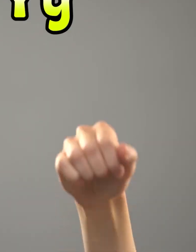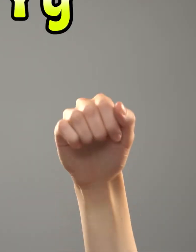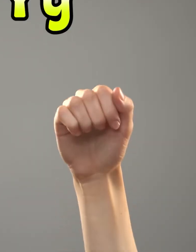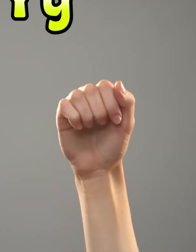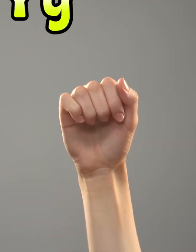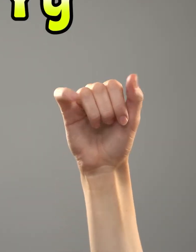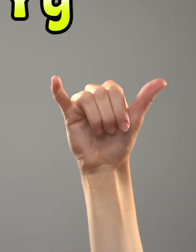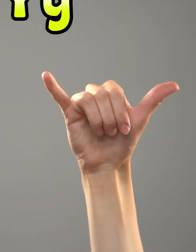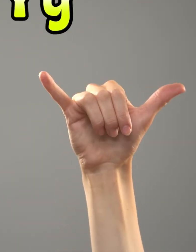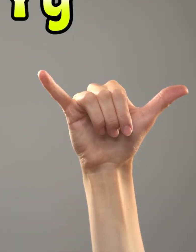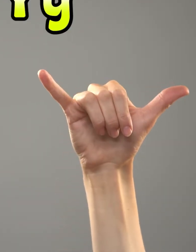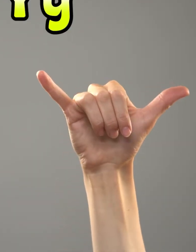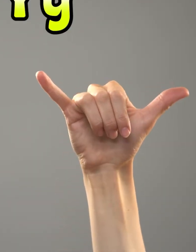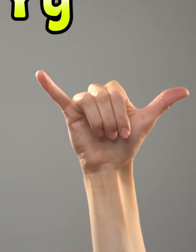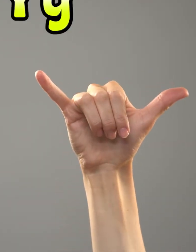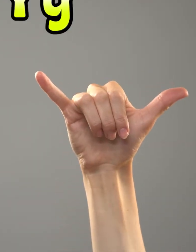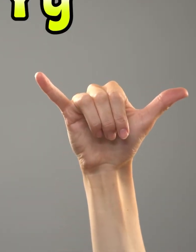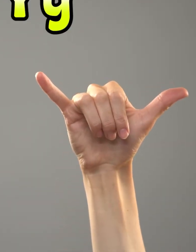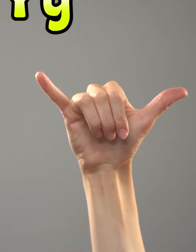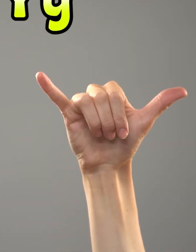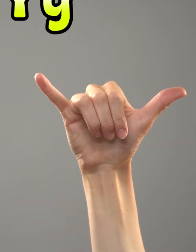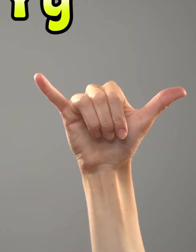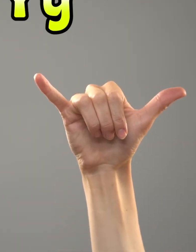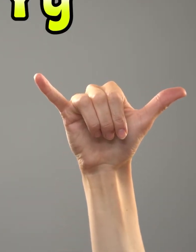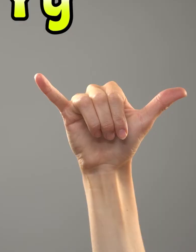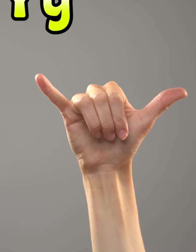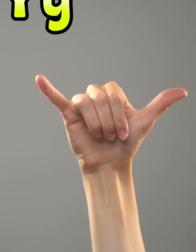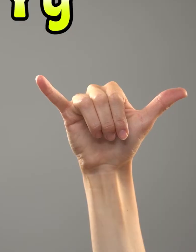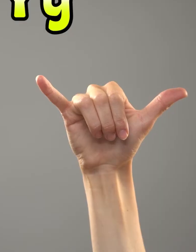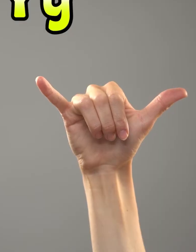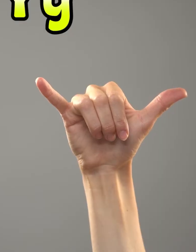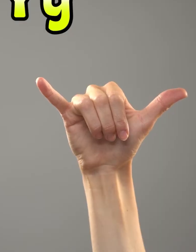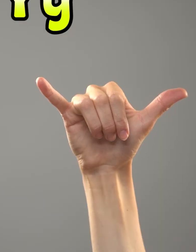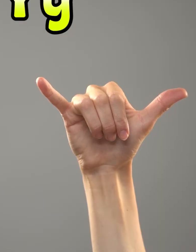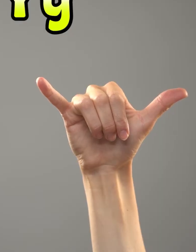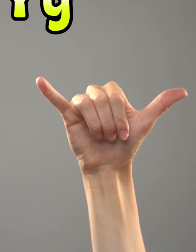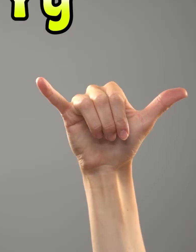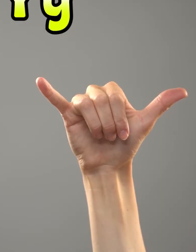Y is for yak.